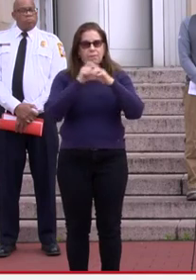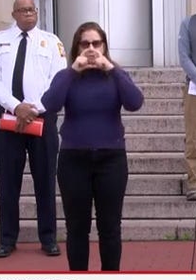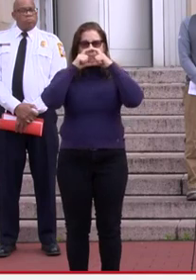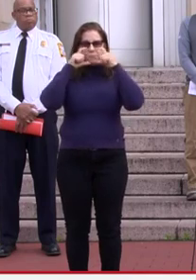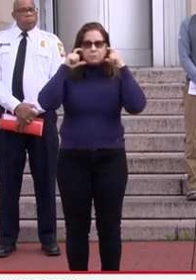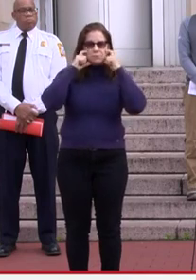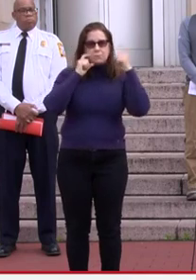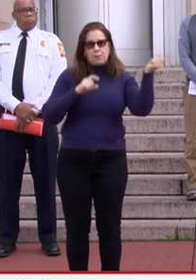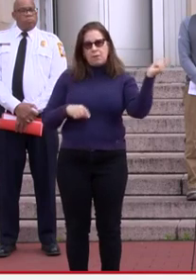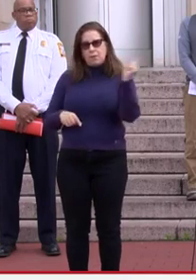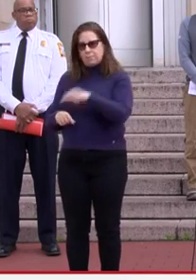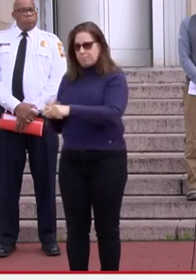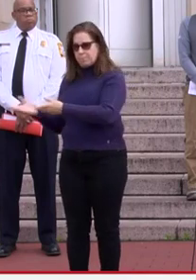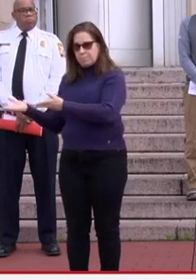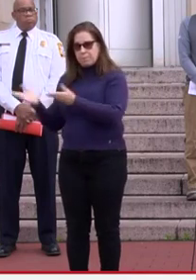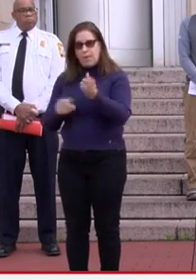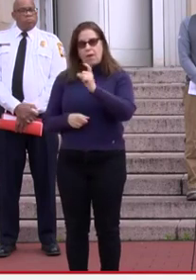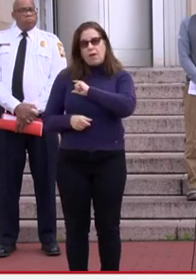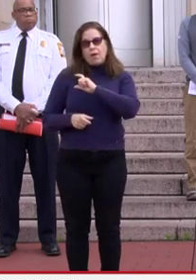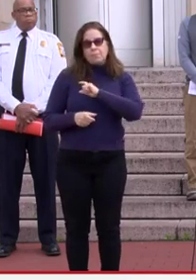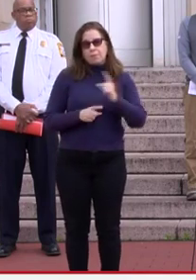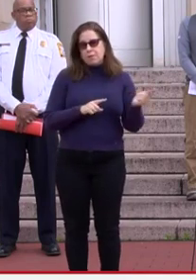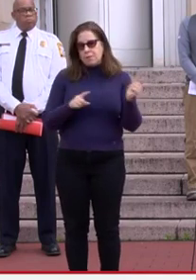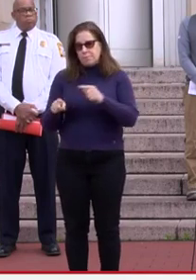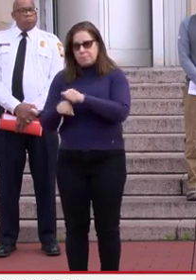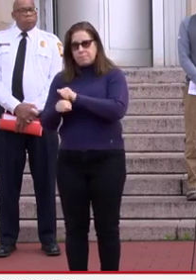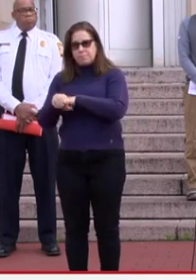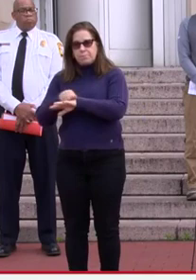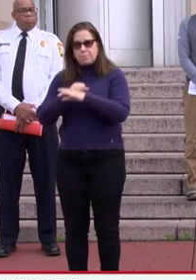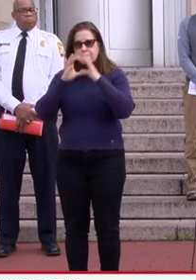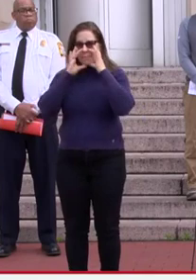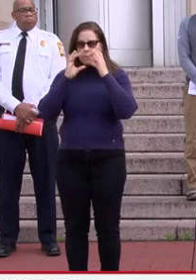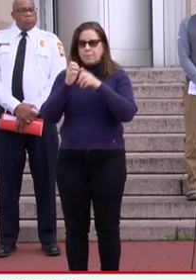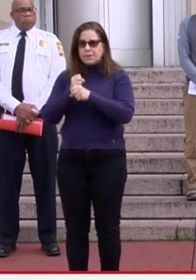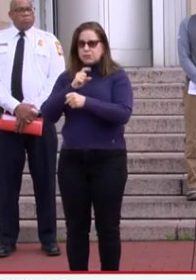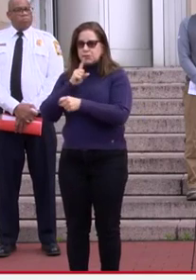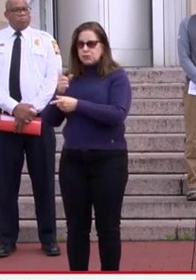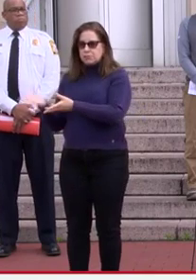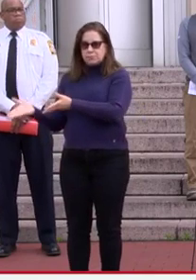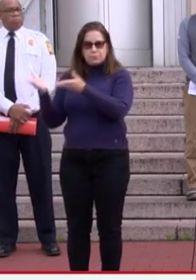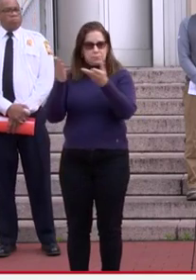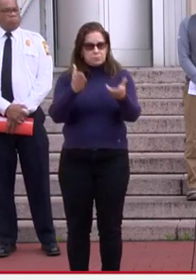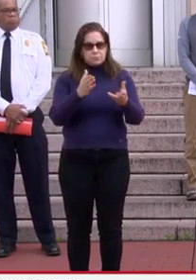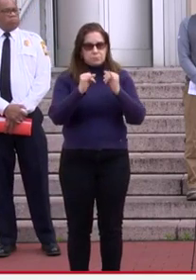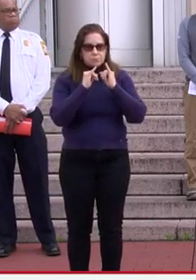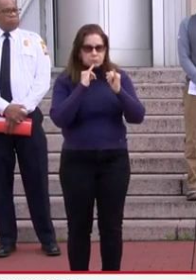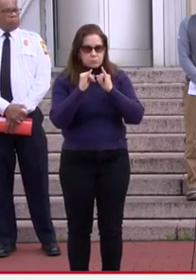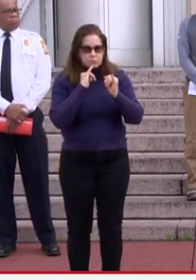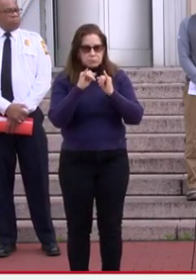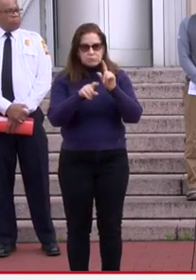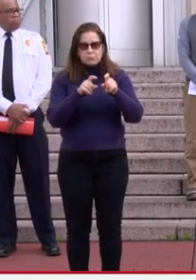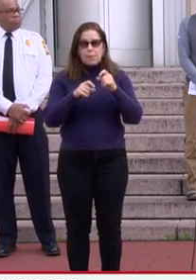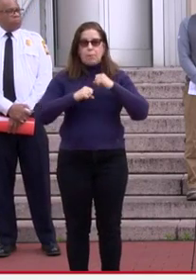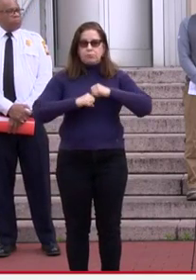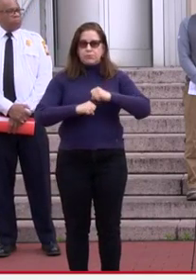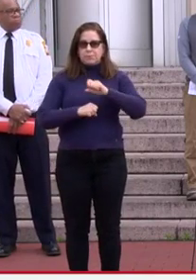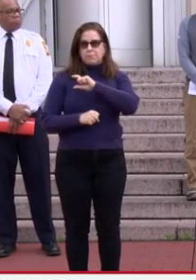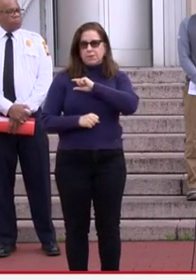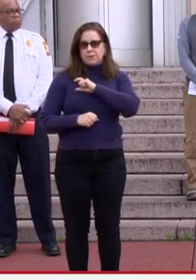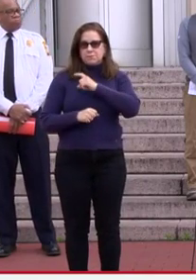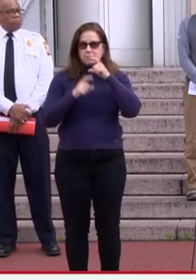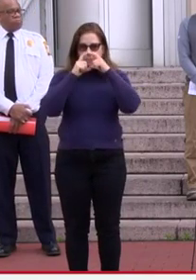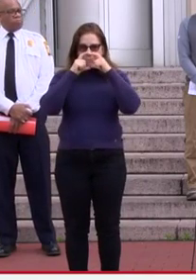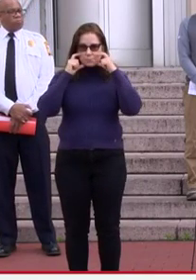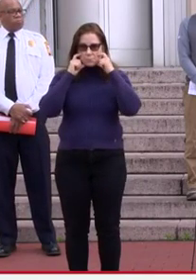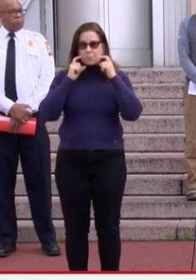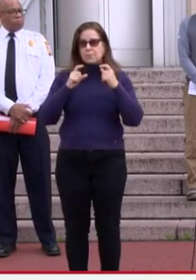may request for you to come outside for an interview, when possible and when practical. For your safety and ours, we will